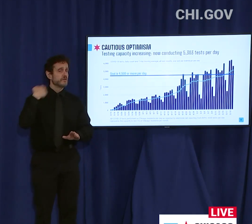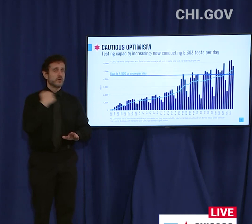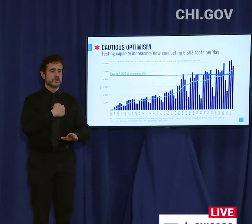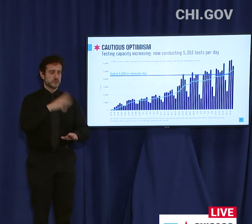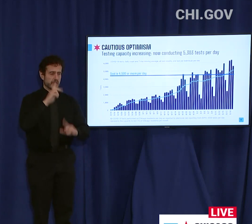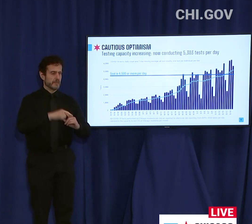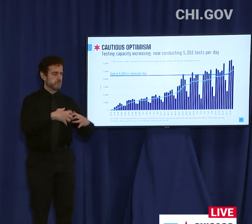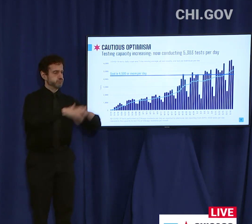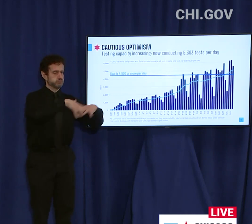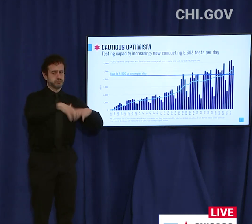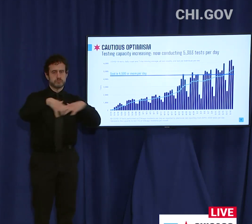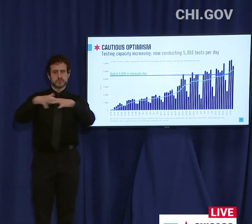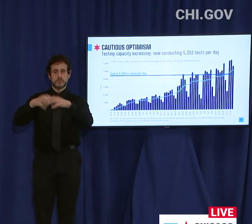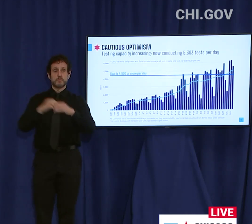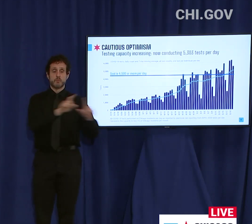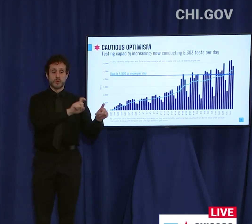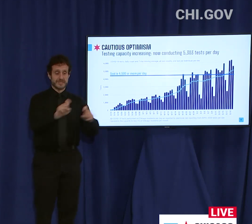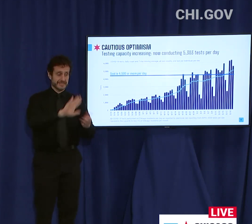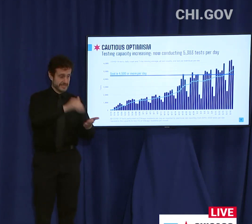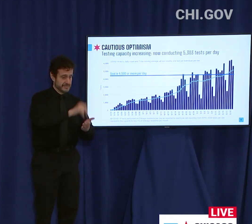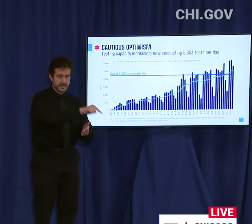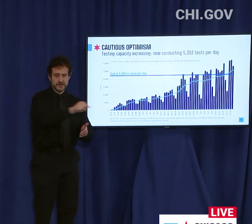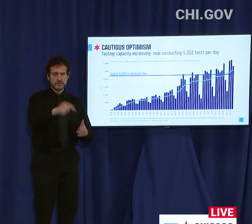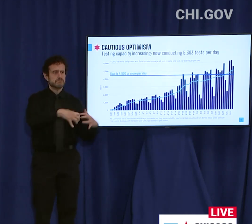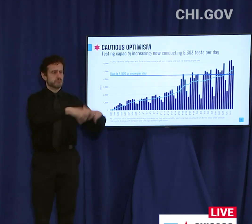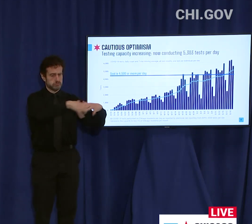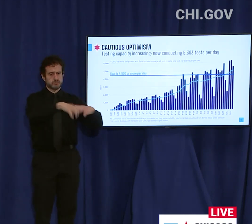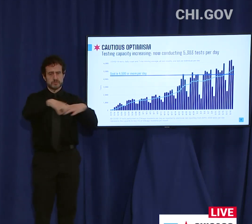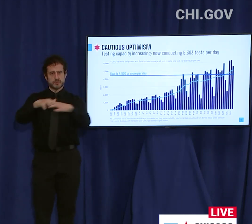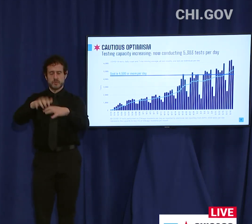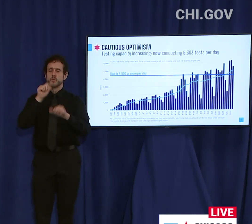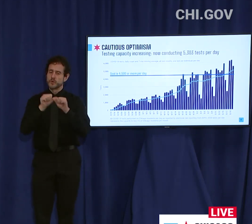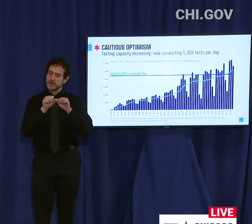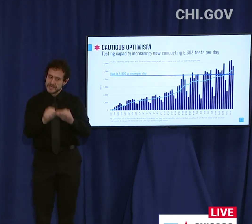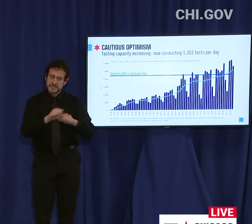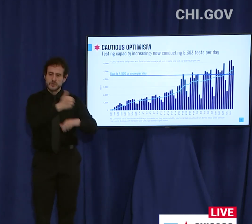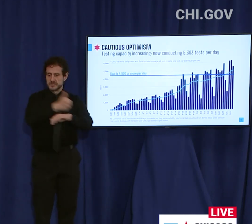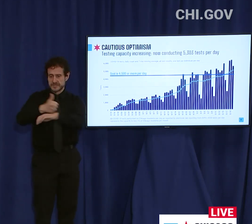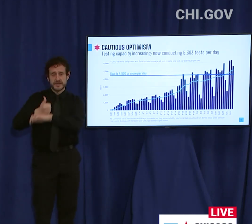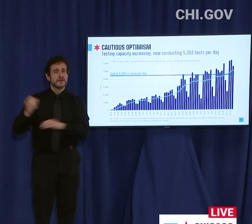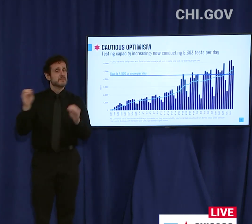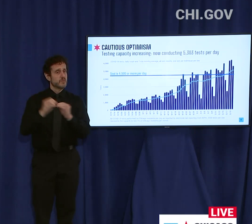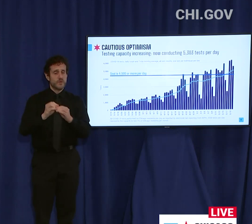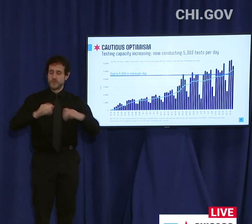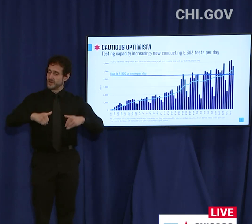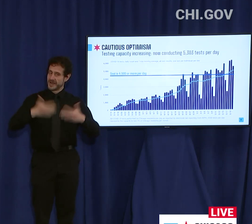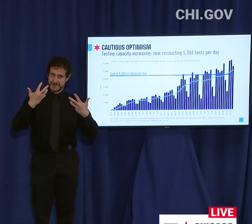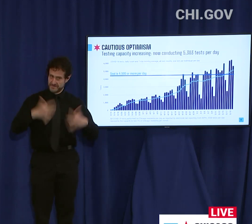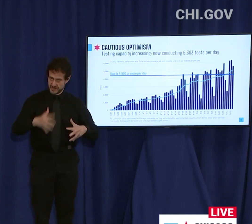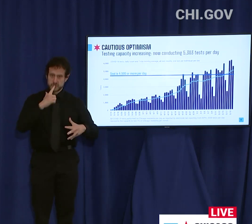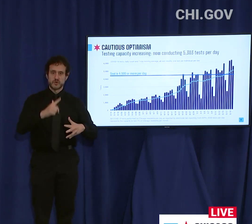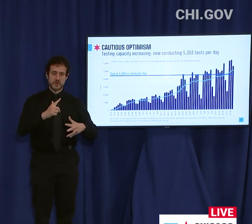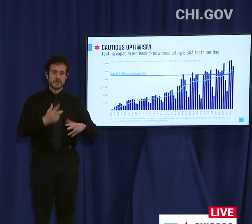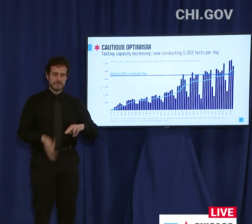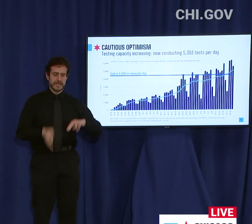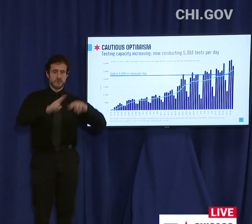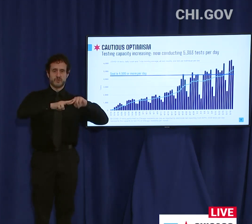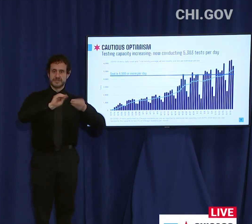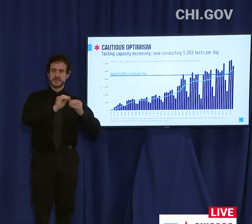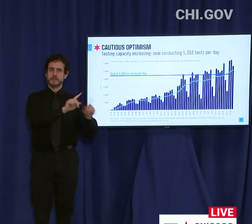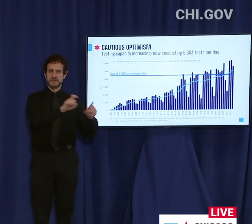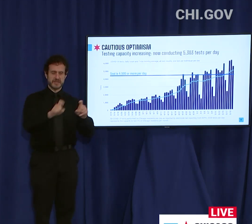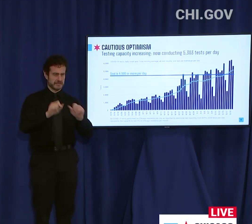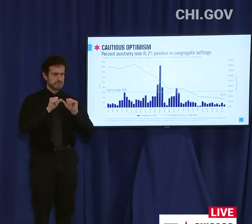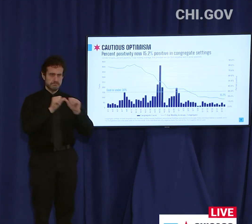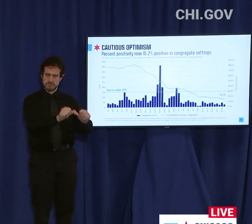that Chicago has stood up. We're going to keep working on this. We're still not done building testing capacity, but I'm very pleased with